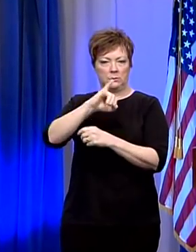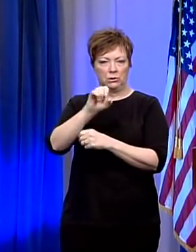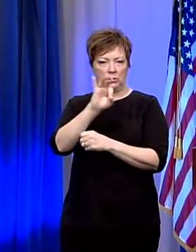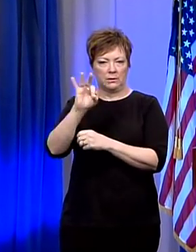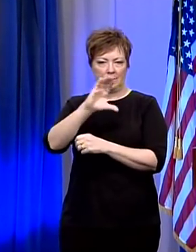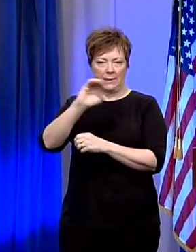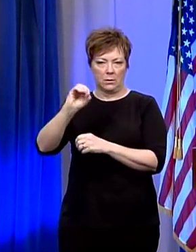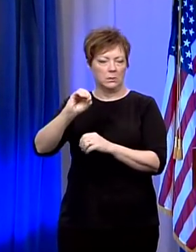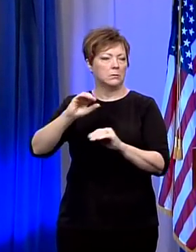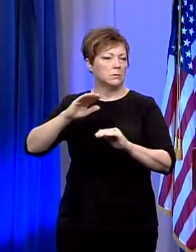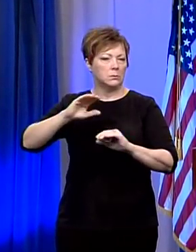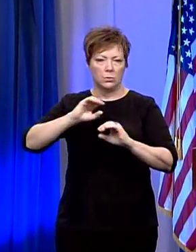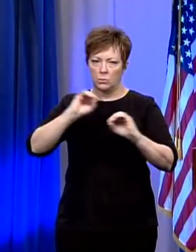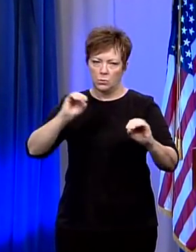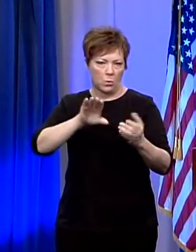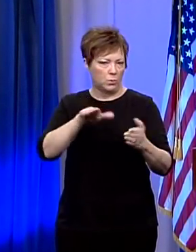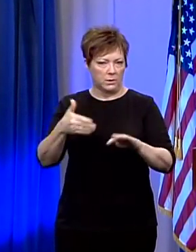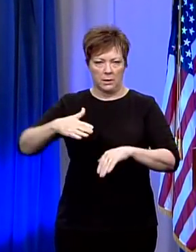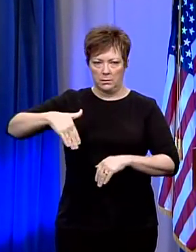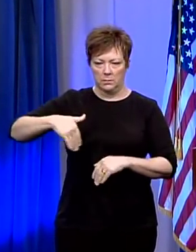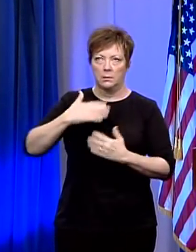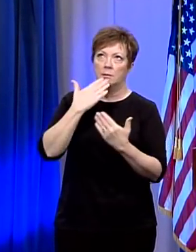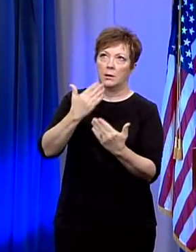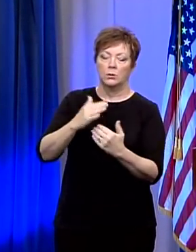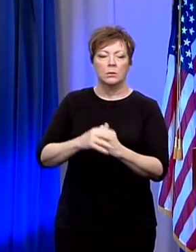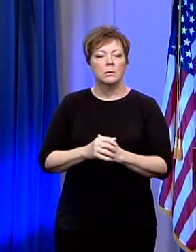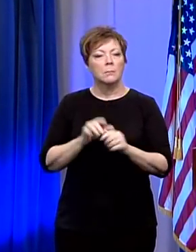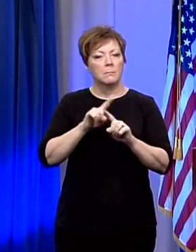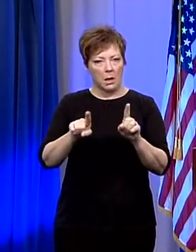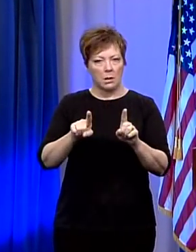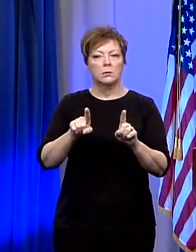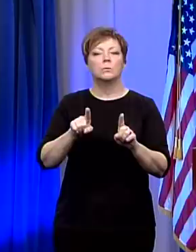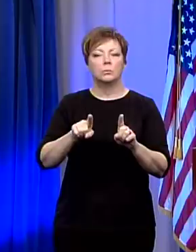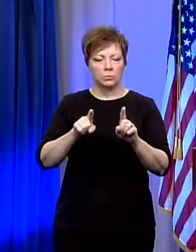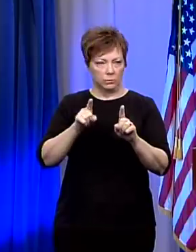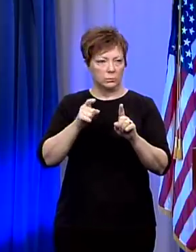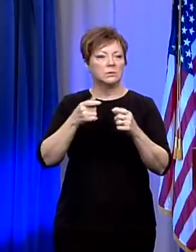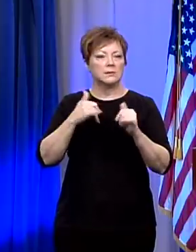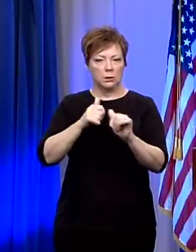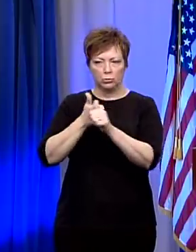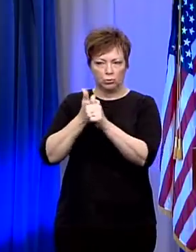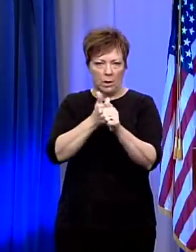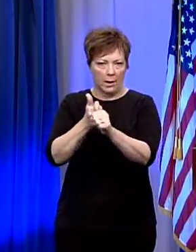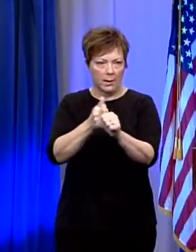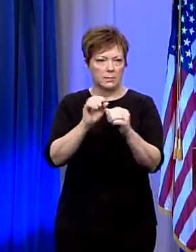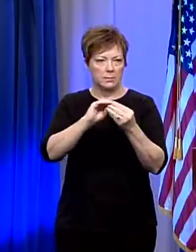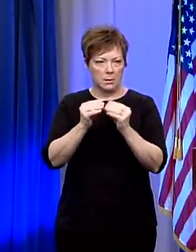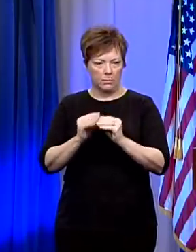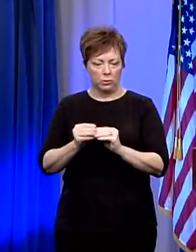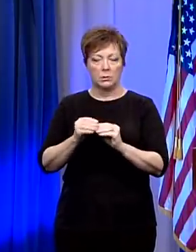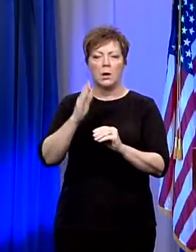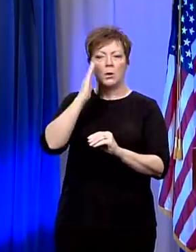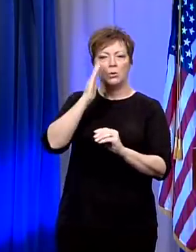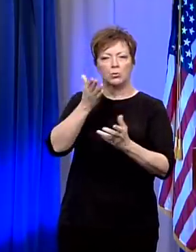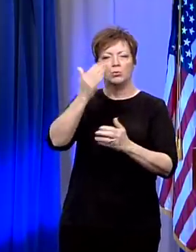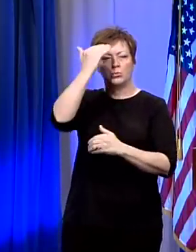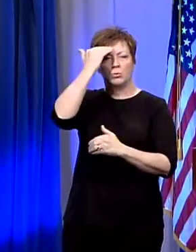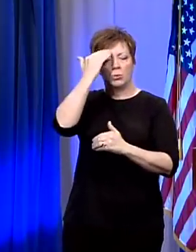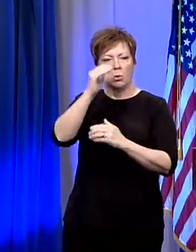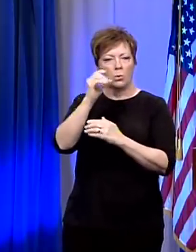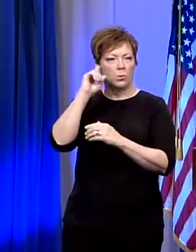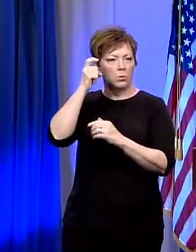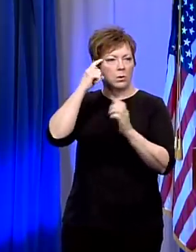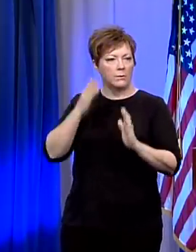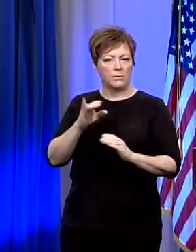thankfully, but we continue to track those. I know you're aware that Governor Ivey had a press release